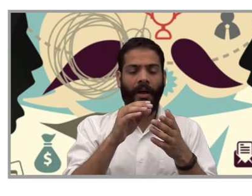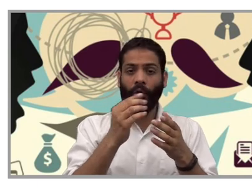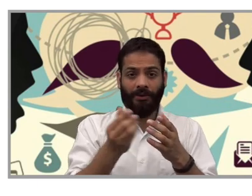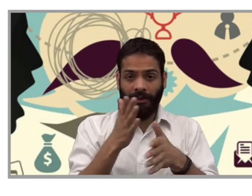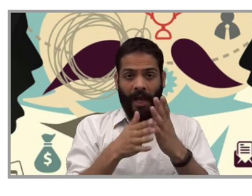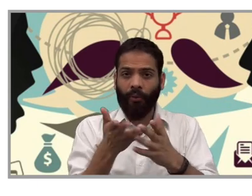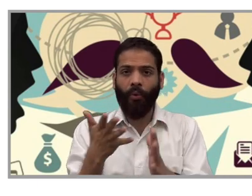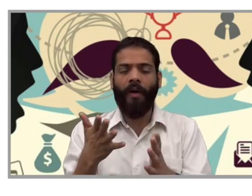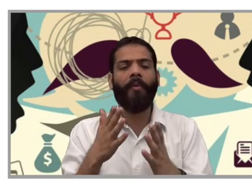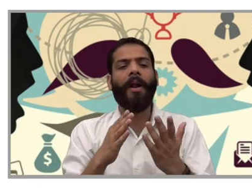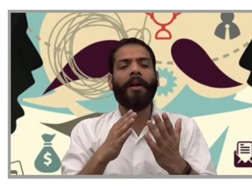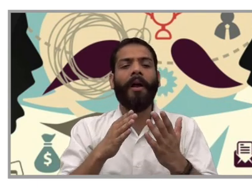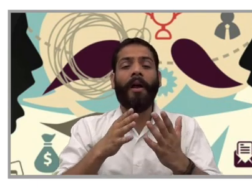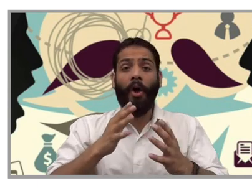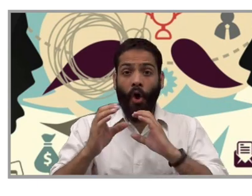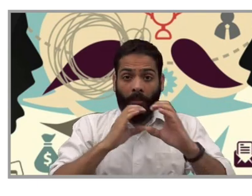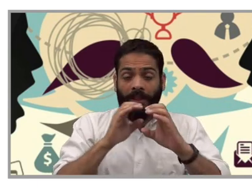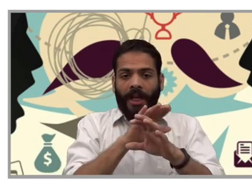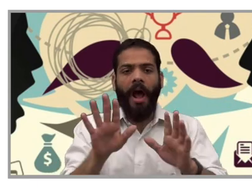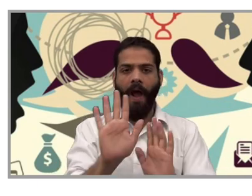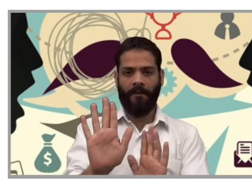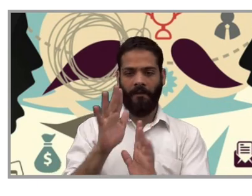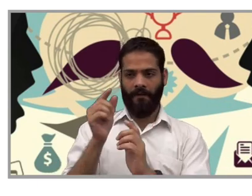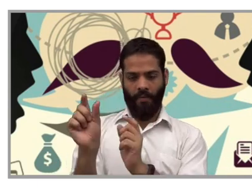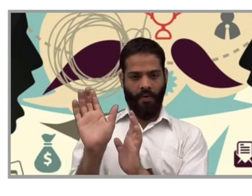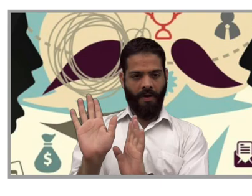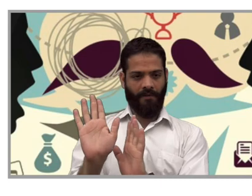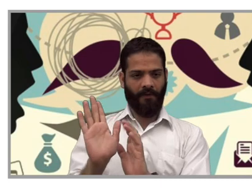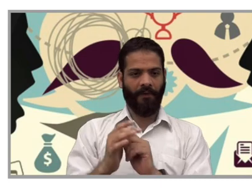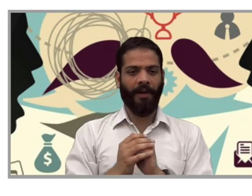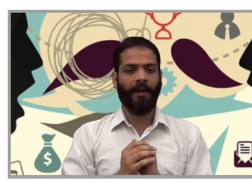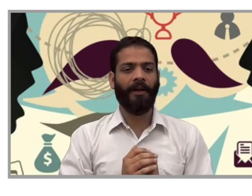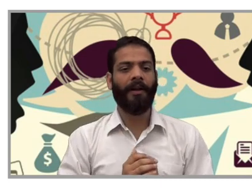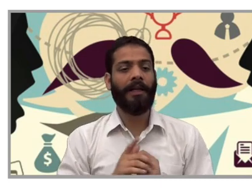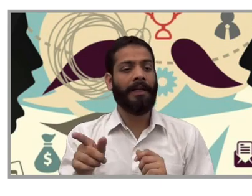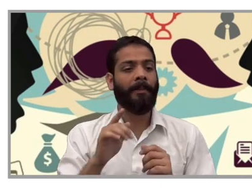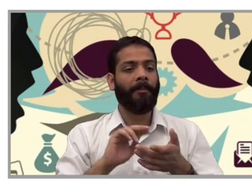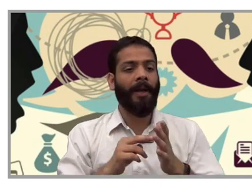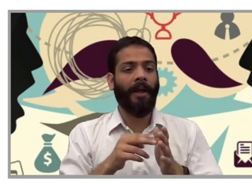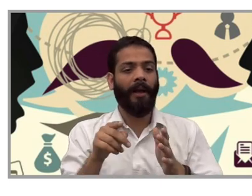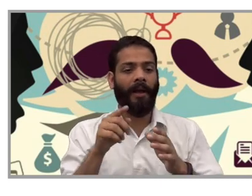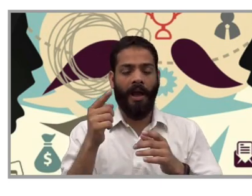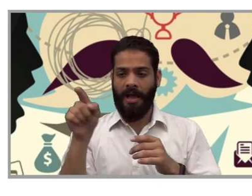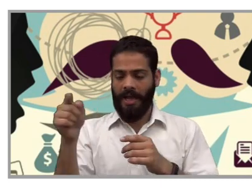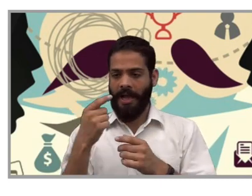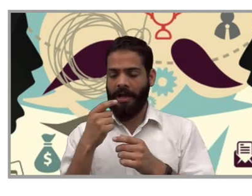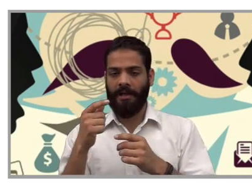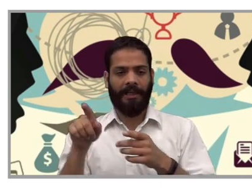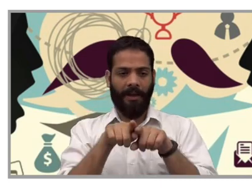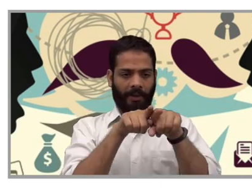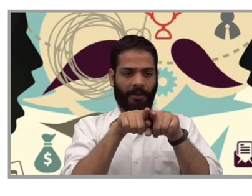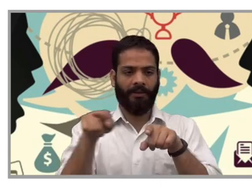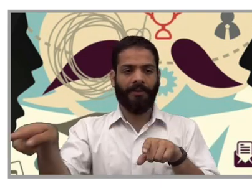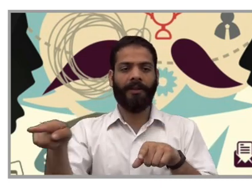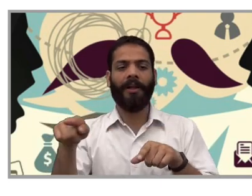As the locative noun phrase will give the sense of the location of the event with respect to the participants. For example,